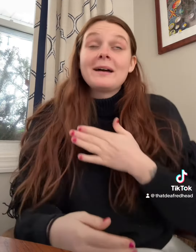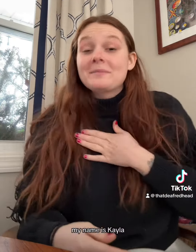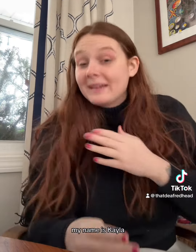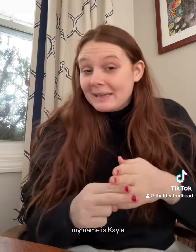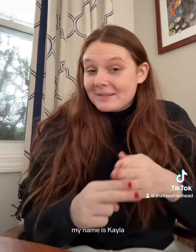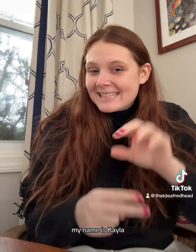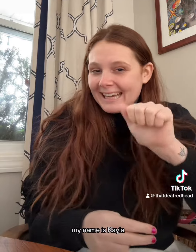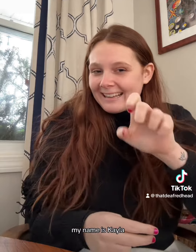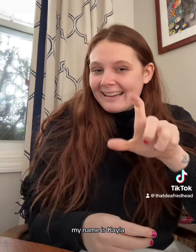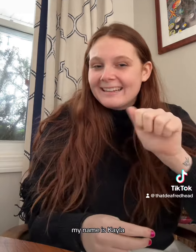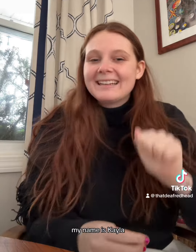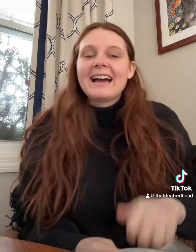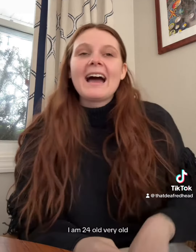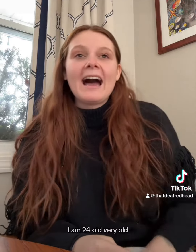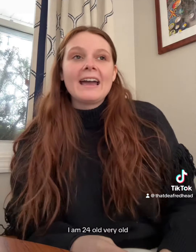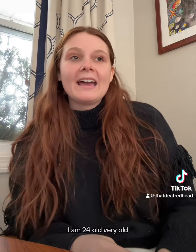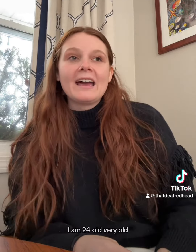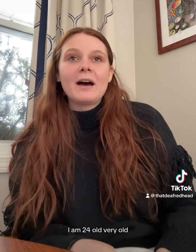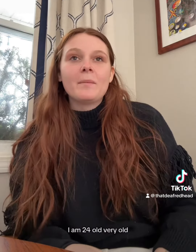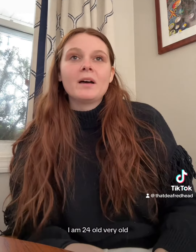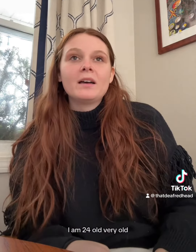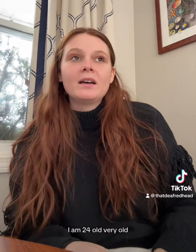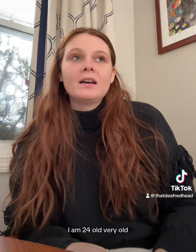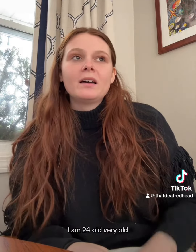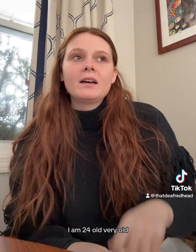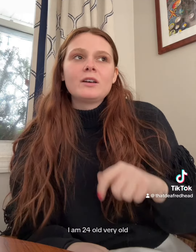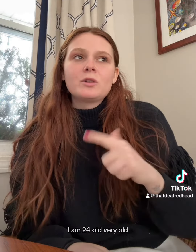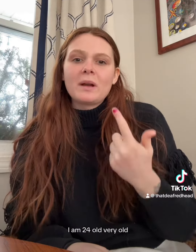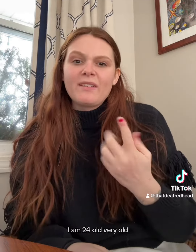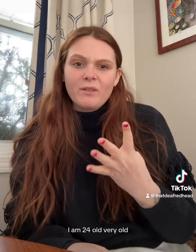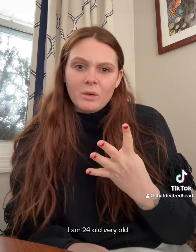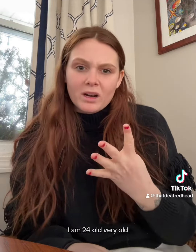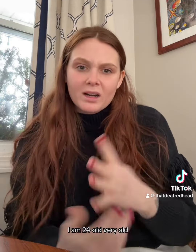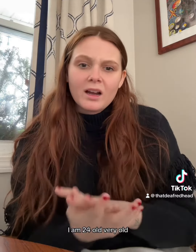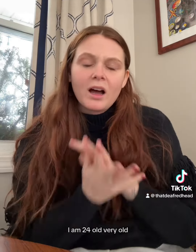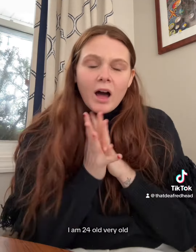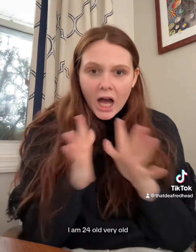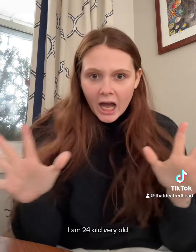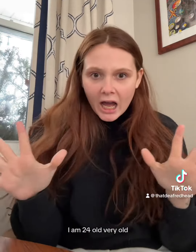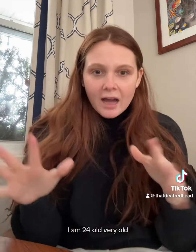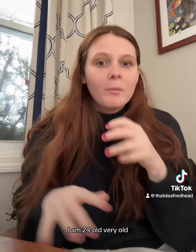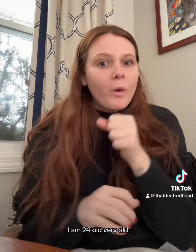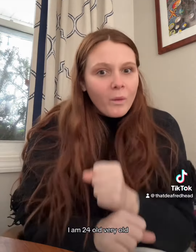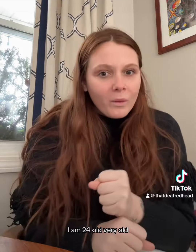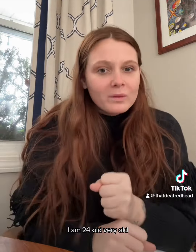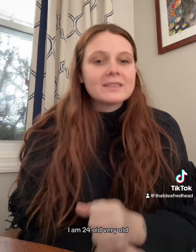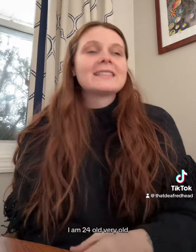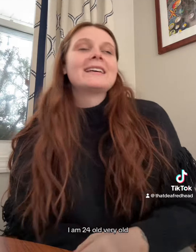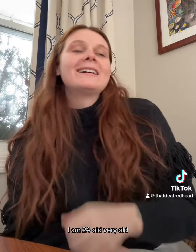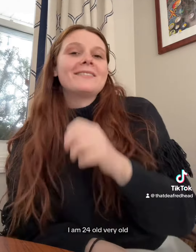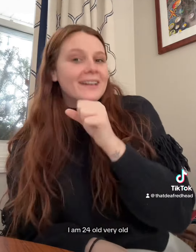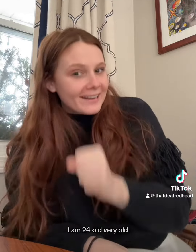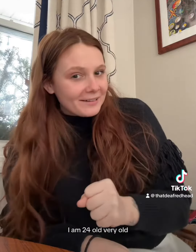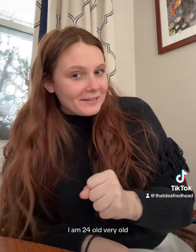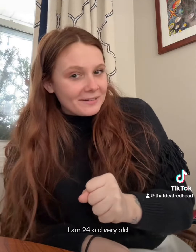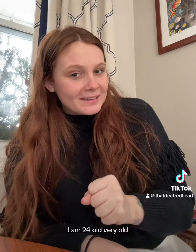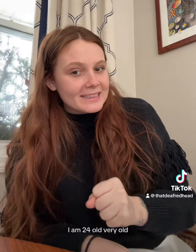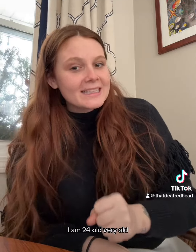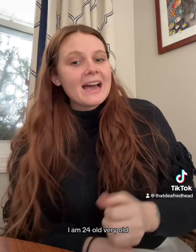My name is Caela. I am 24, old, very old. I